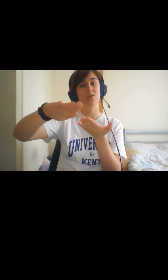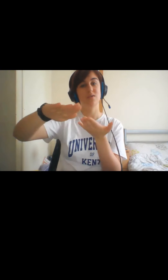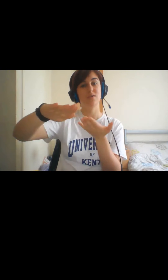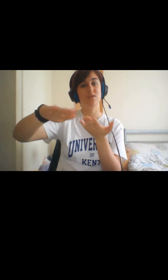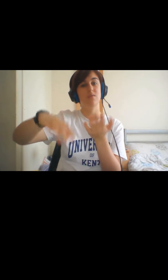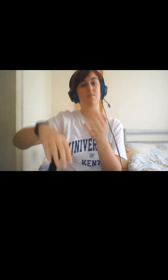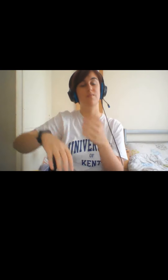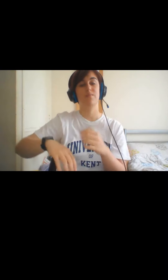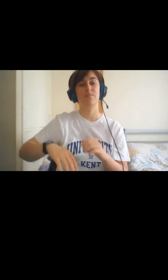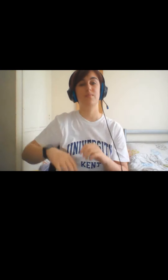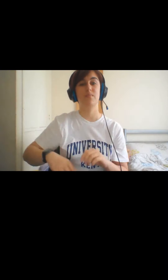H,